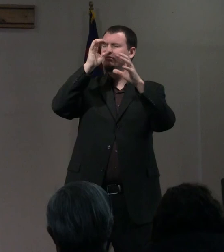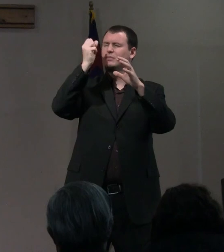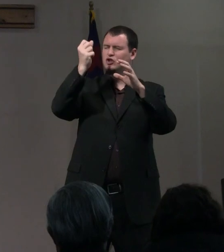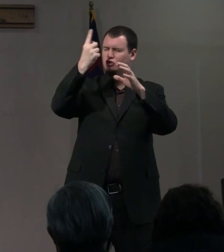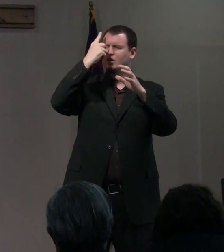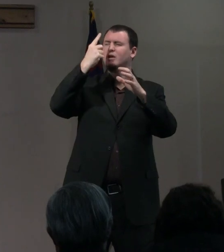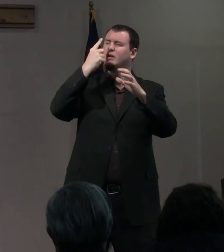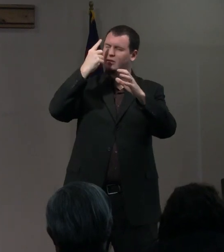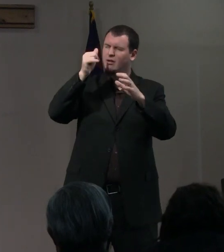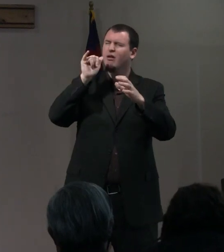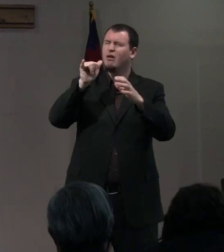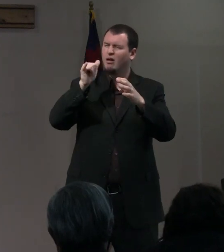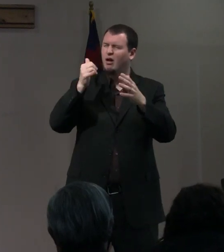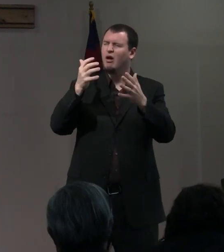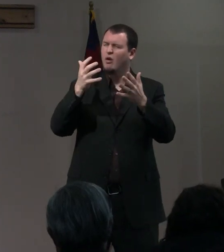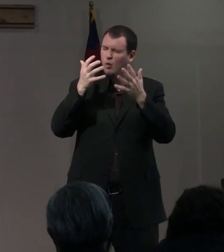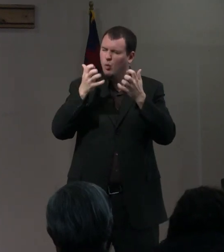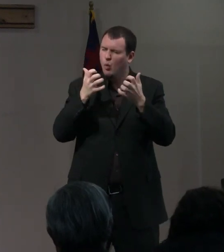Help us to understand that.